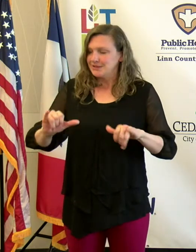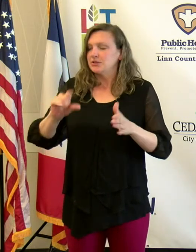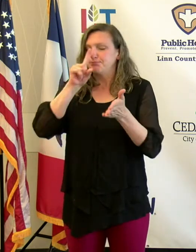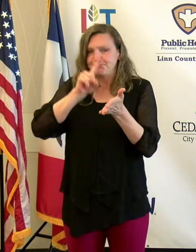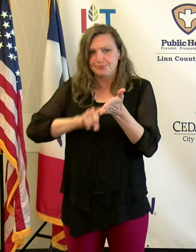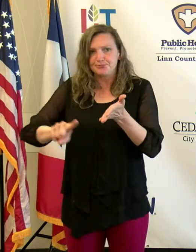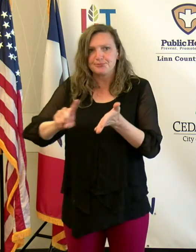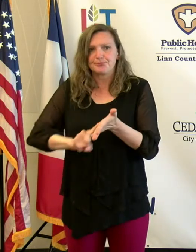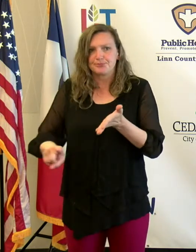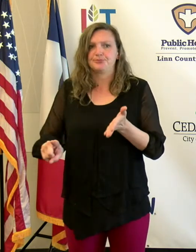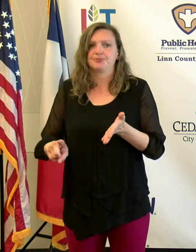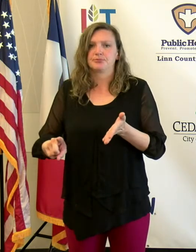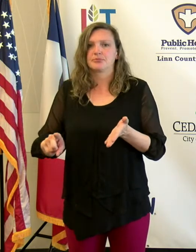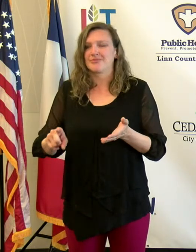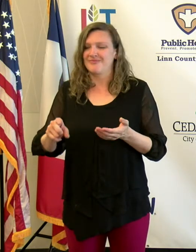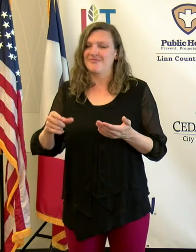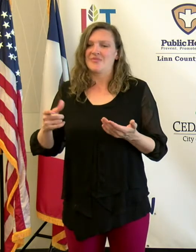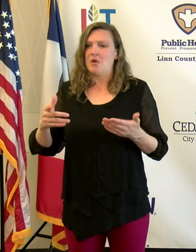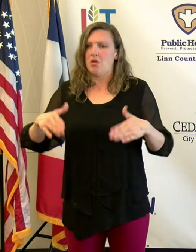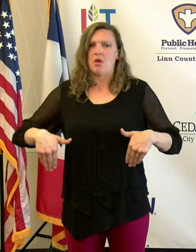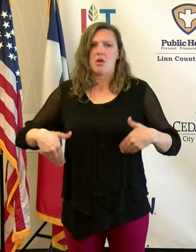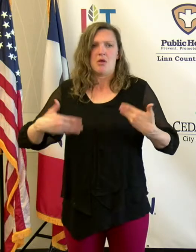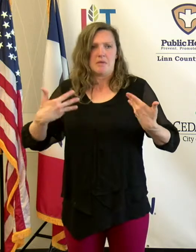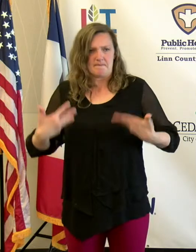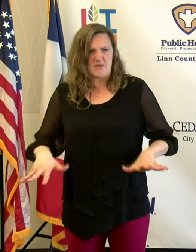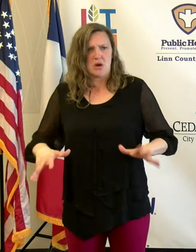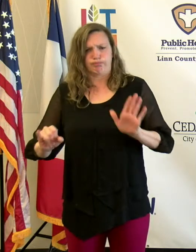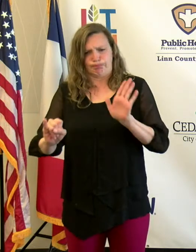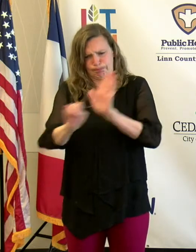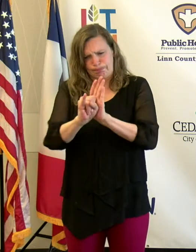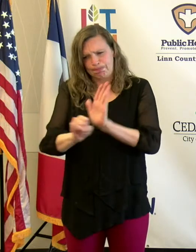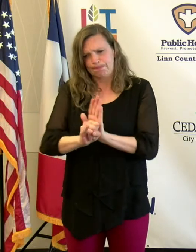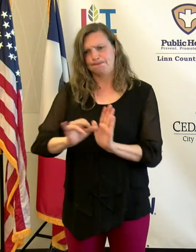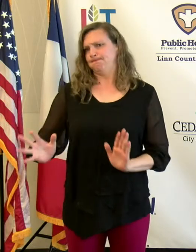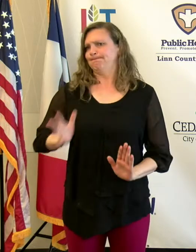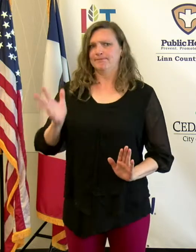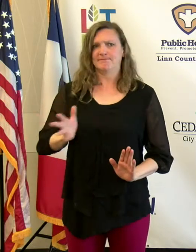still conducting tracing, or contact tracing, and we're still conducting testing.